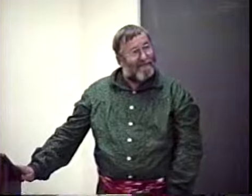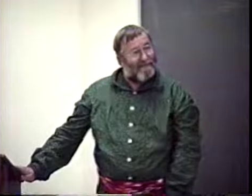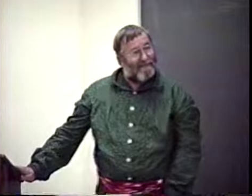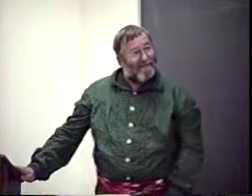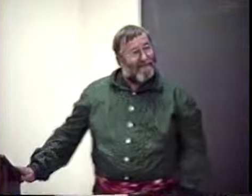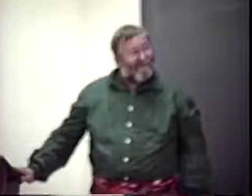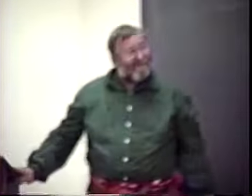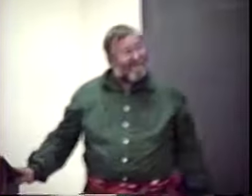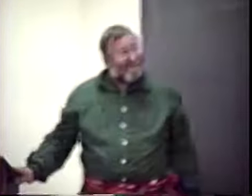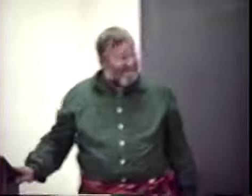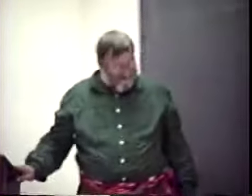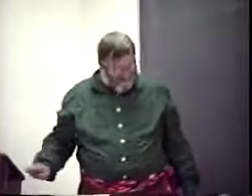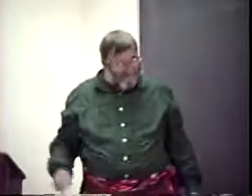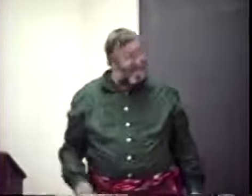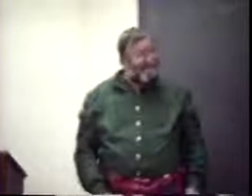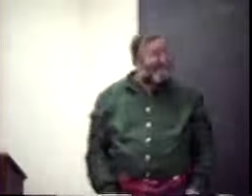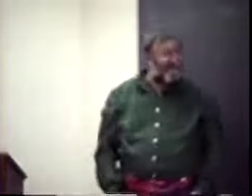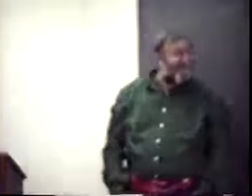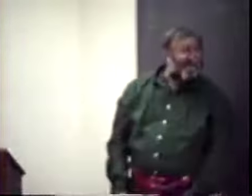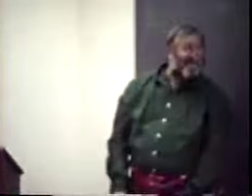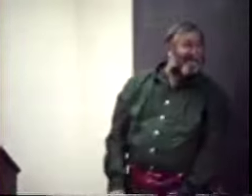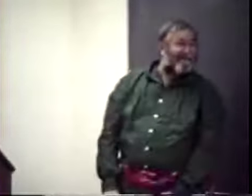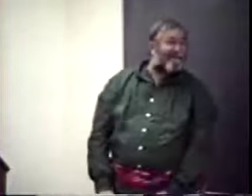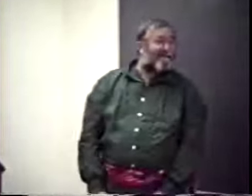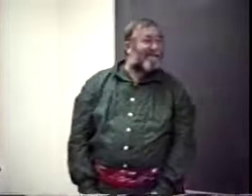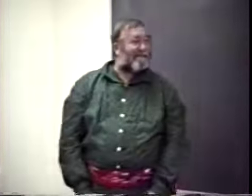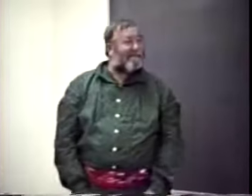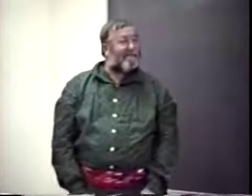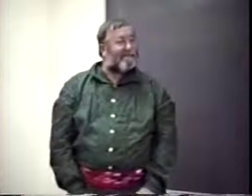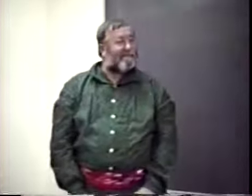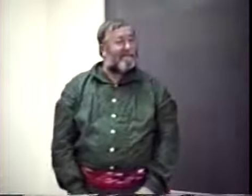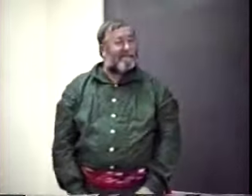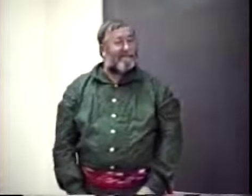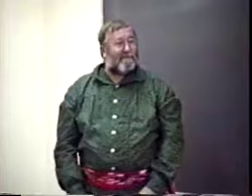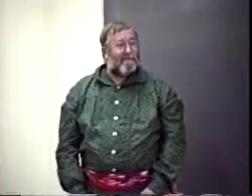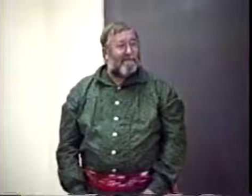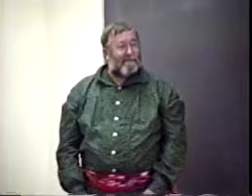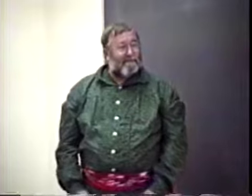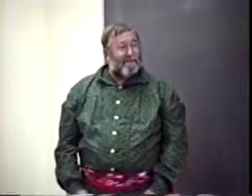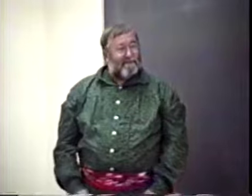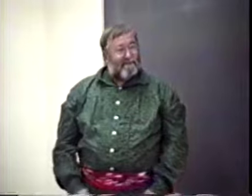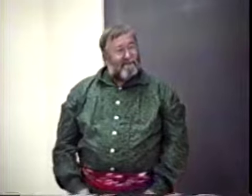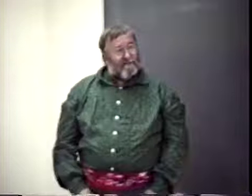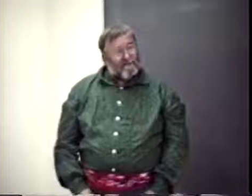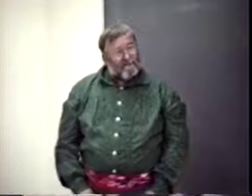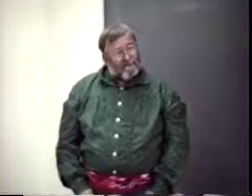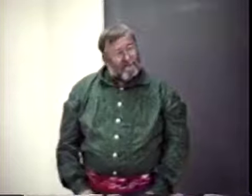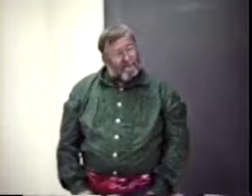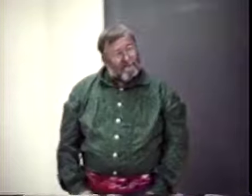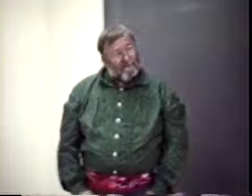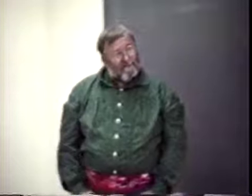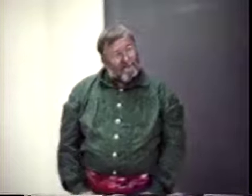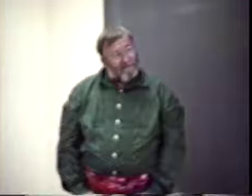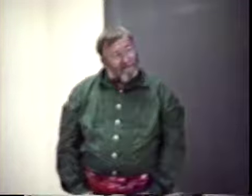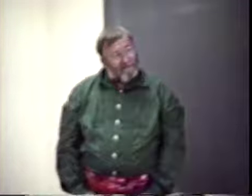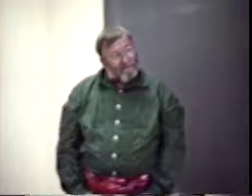completely. John, do you feel that in your interest and everything with the fur trading era, that this